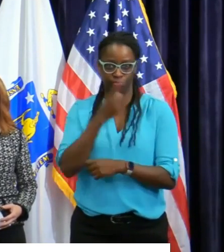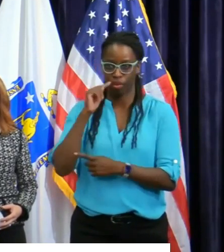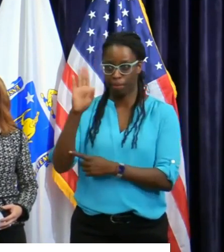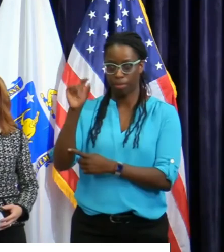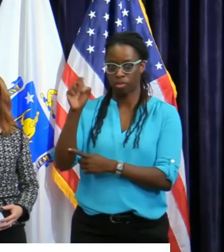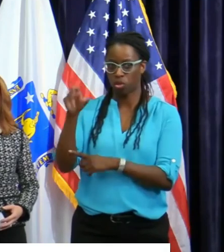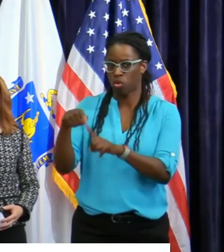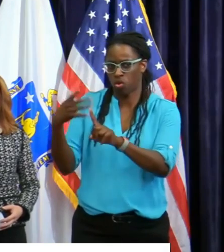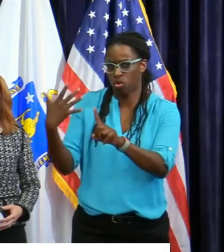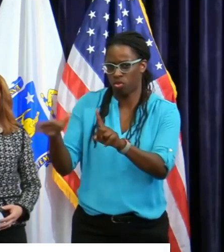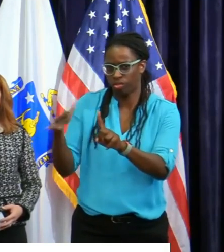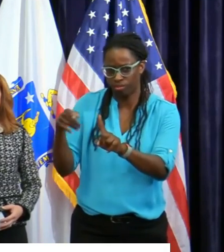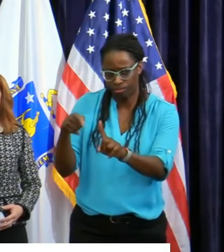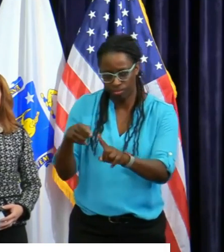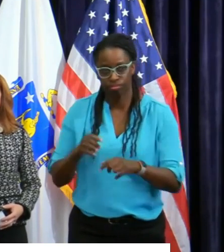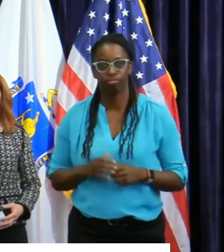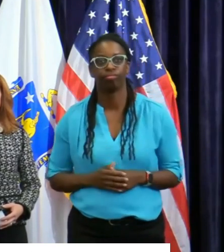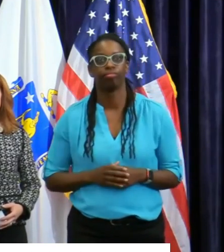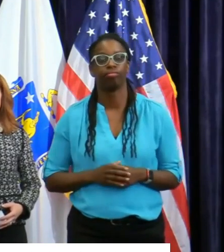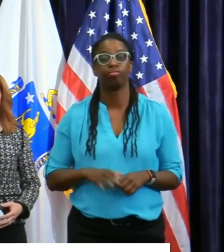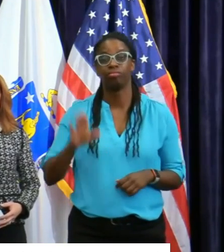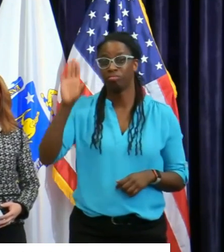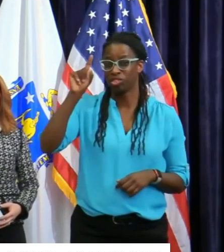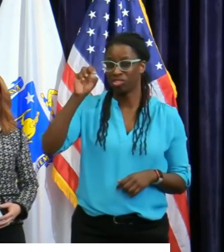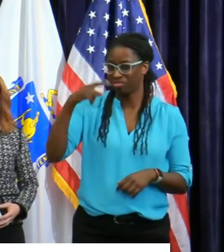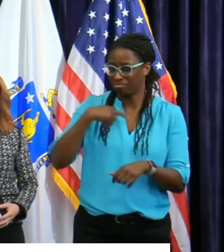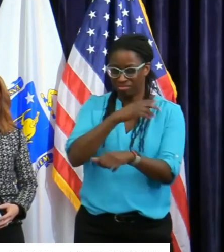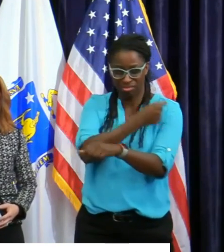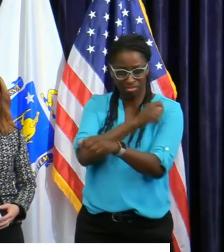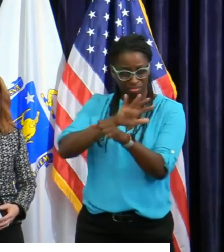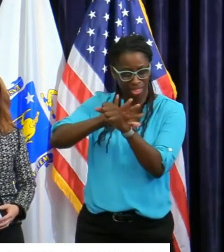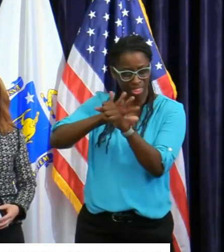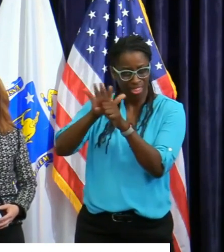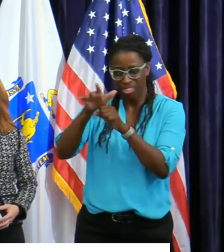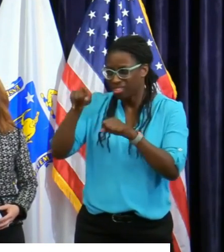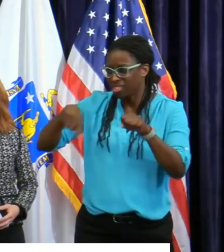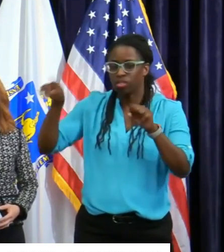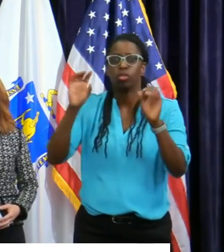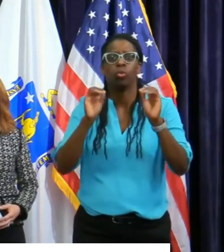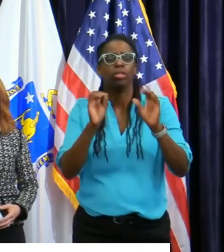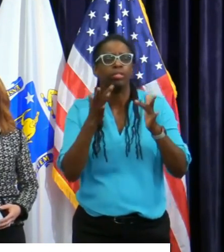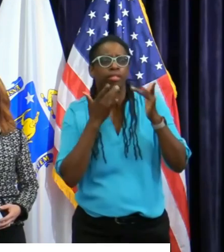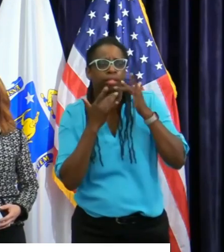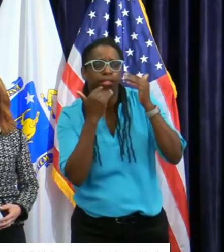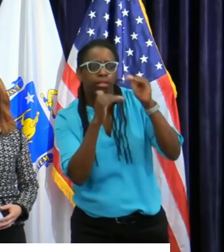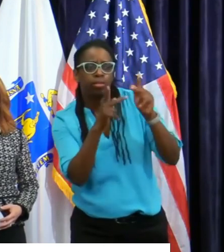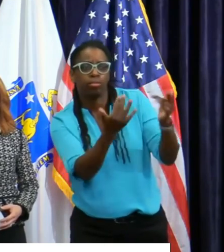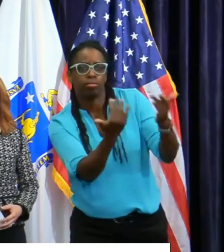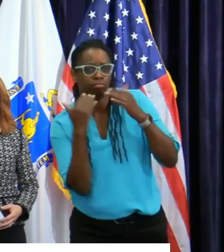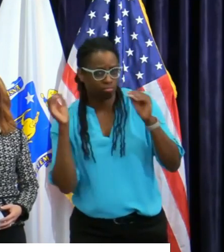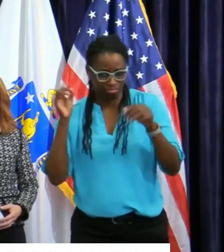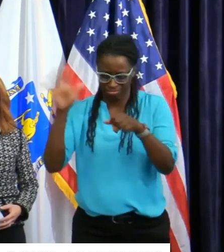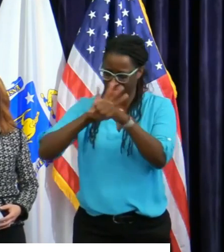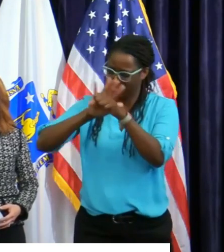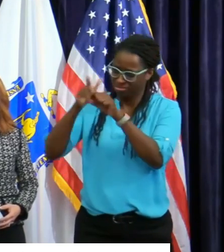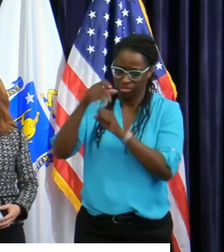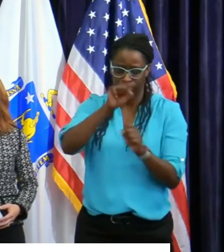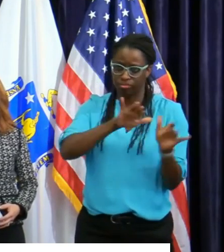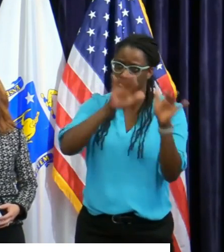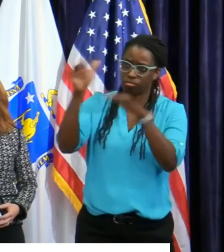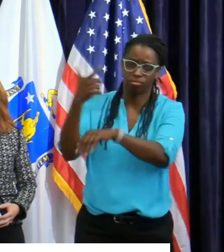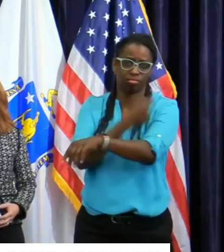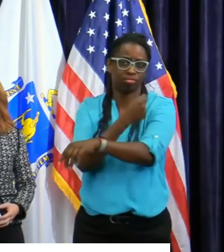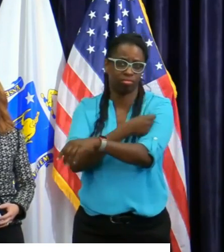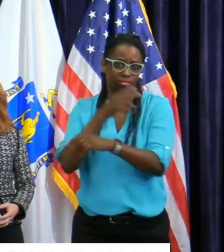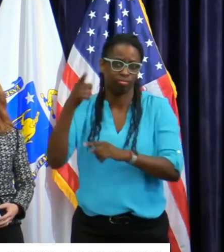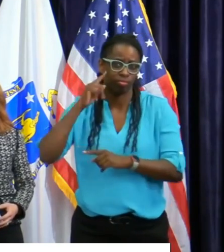available for anyone who wants one. There's no supply constraint. And we've been asking our colleagues in local government and